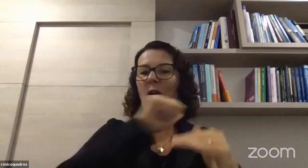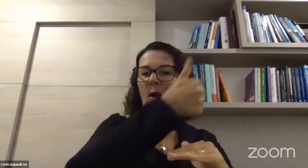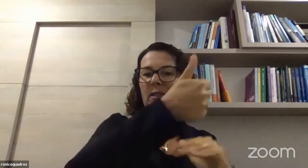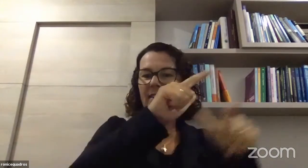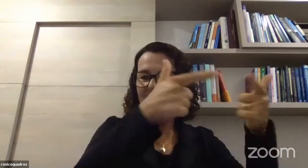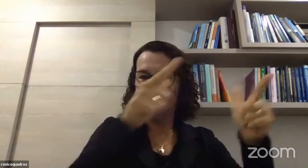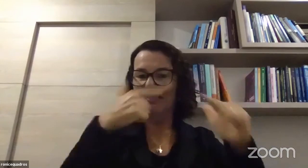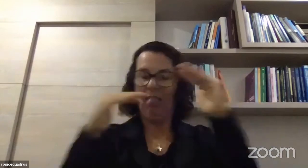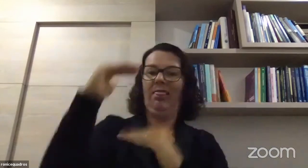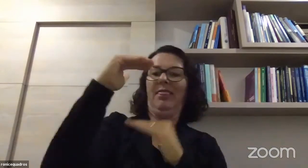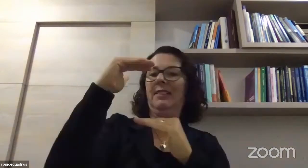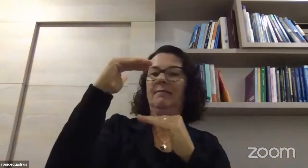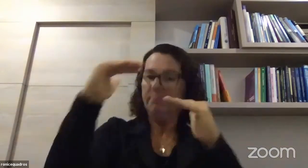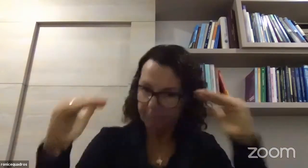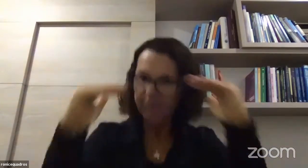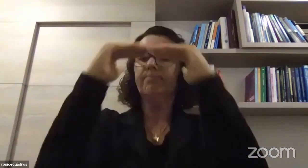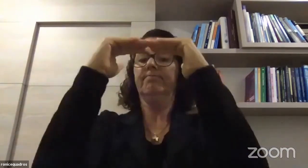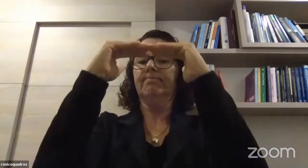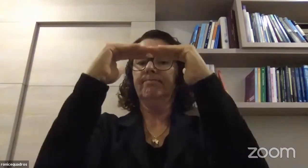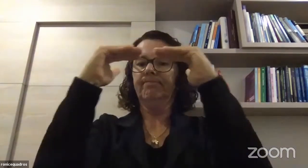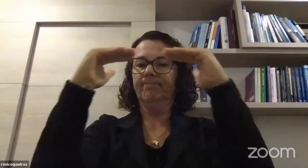and make it so it's not